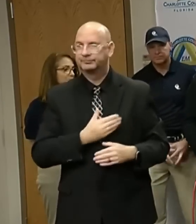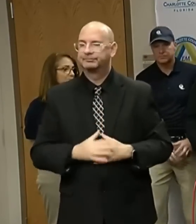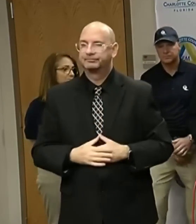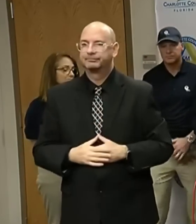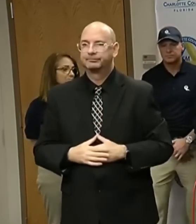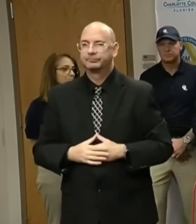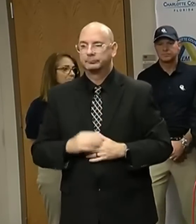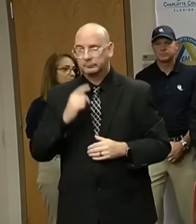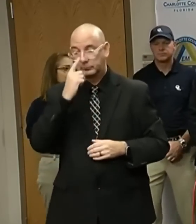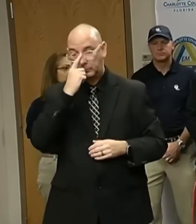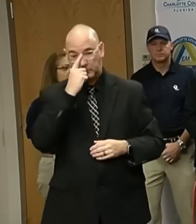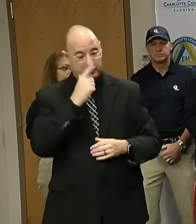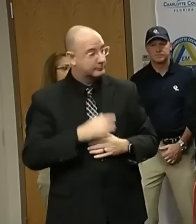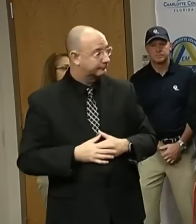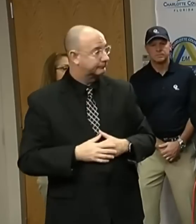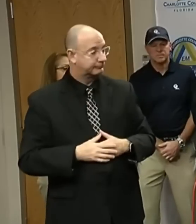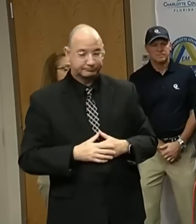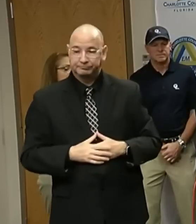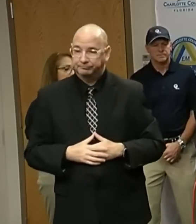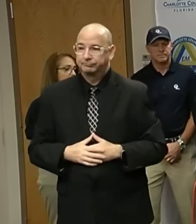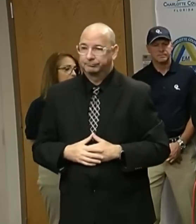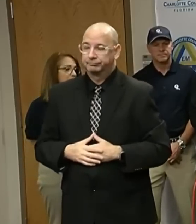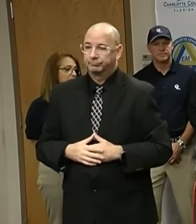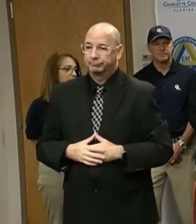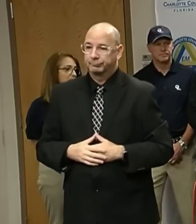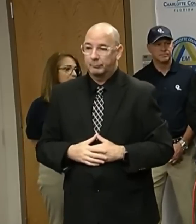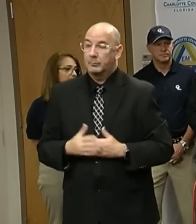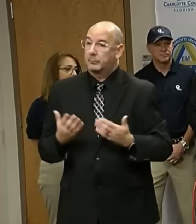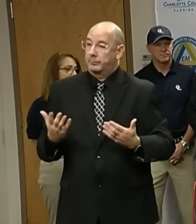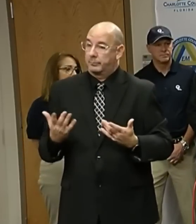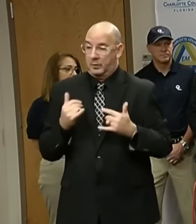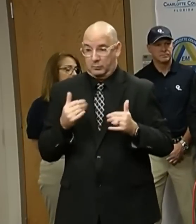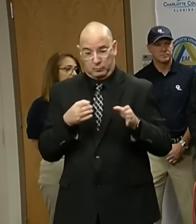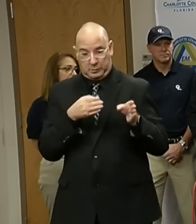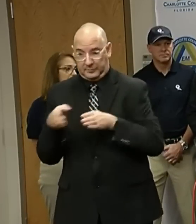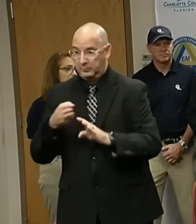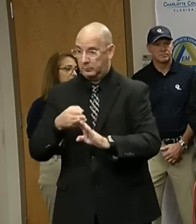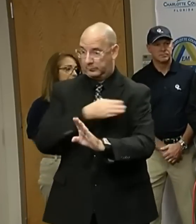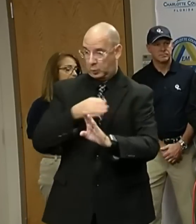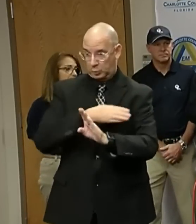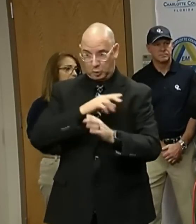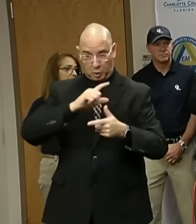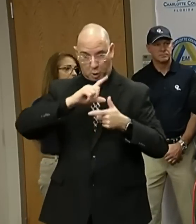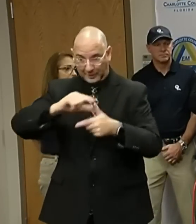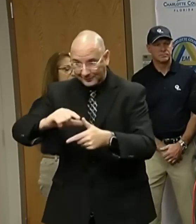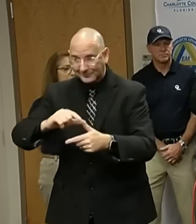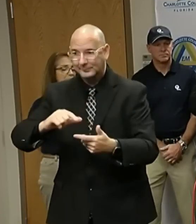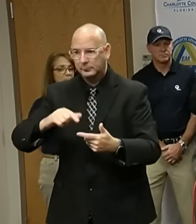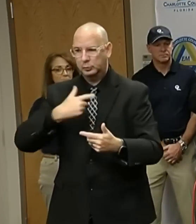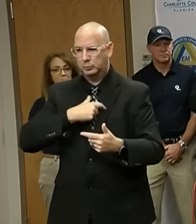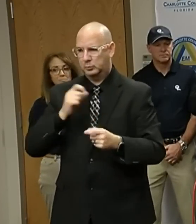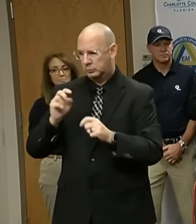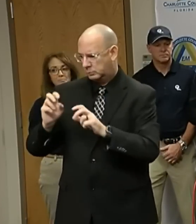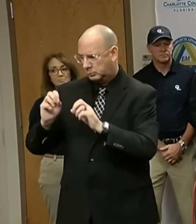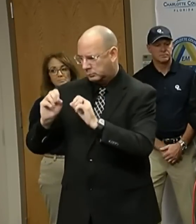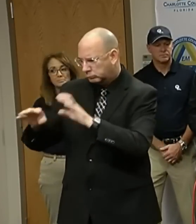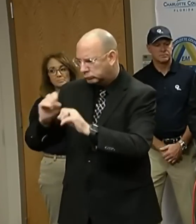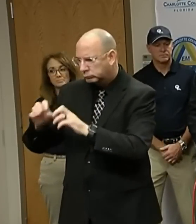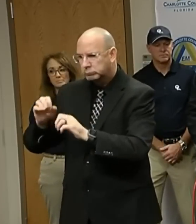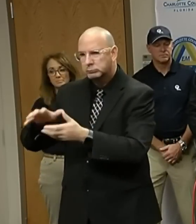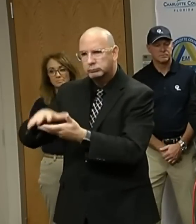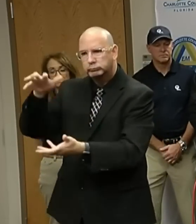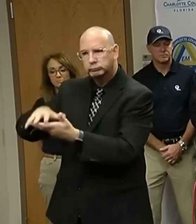Part of the preparations for this storm was to have as many resources pre-staged that could go in and help with